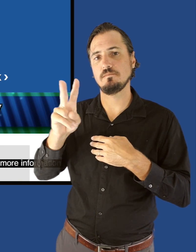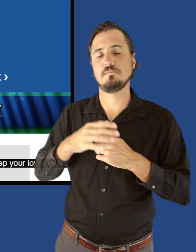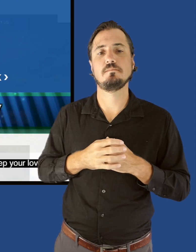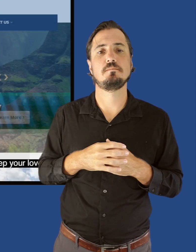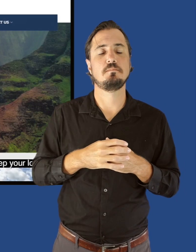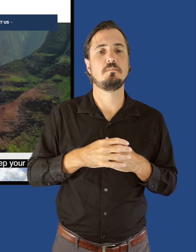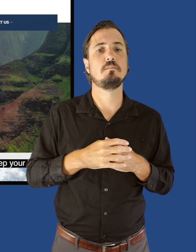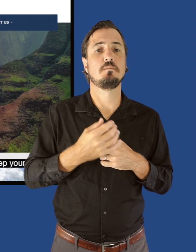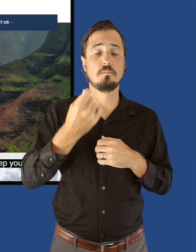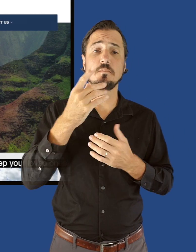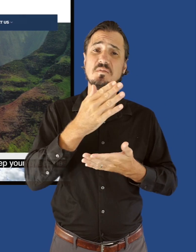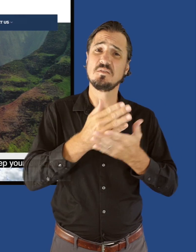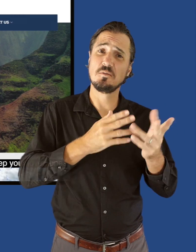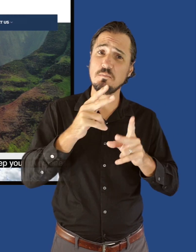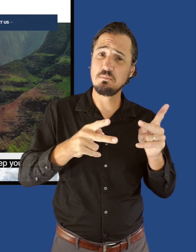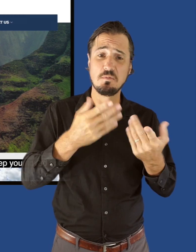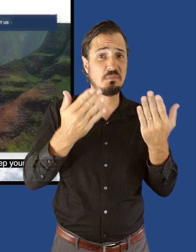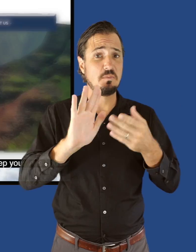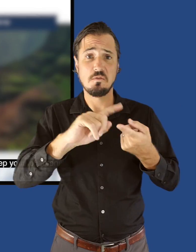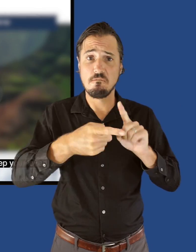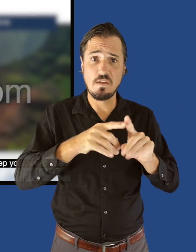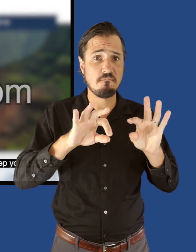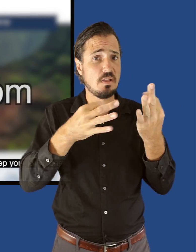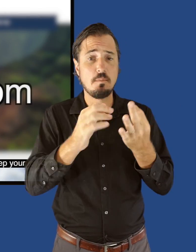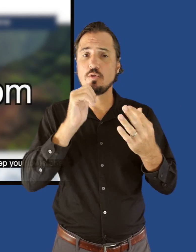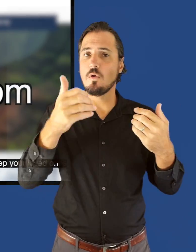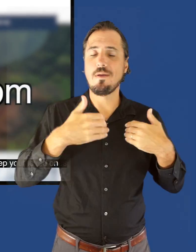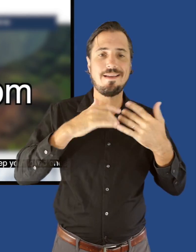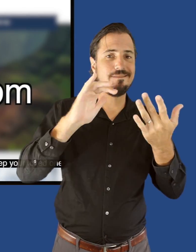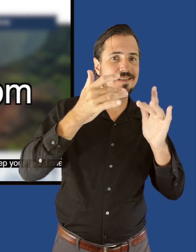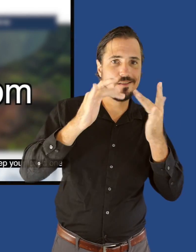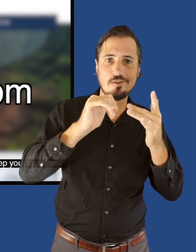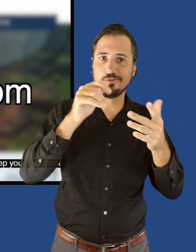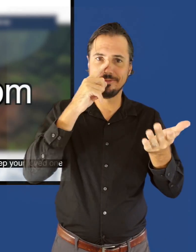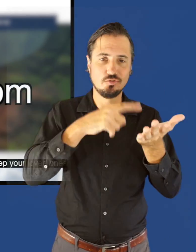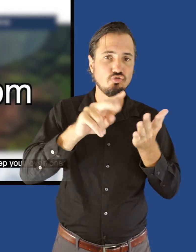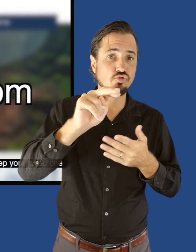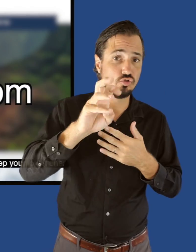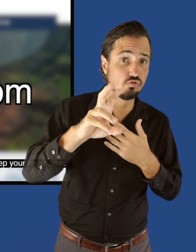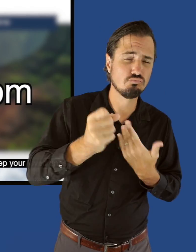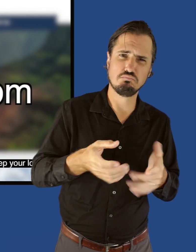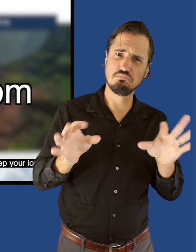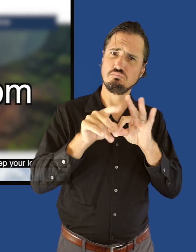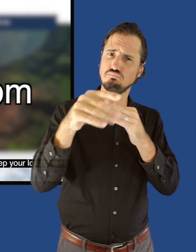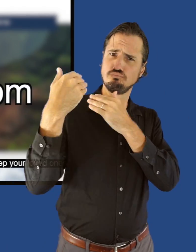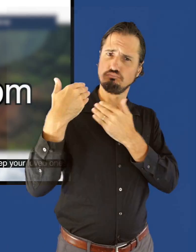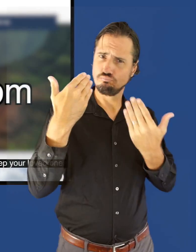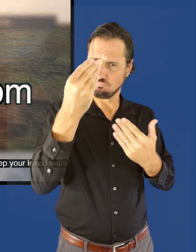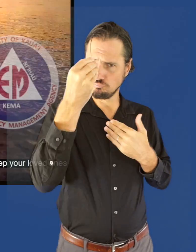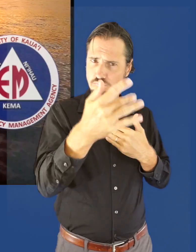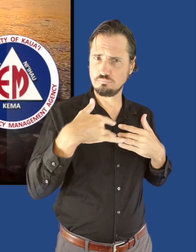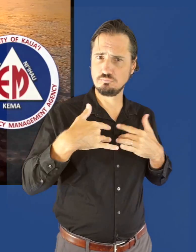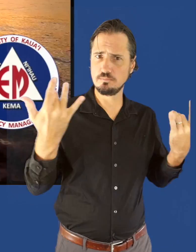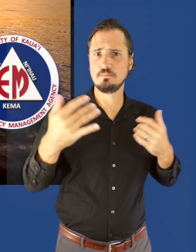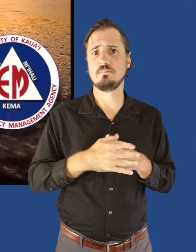coronavirus.gov. Not everyone has internet access or follows the news, so please help to keep your loved ones